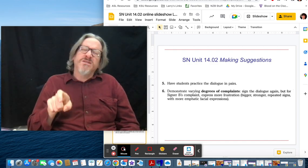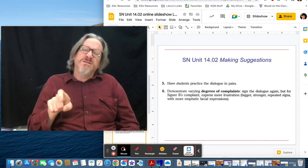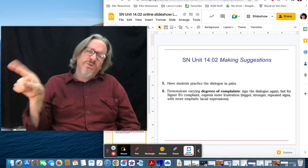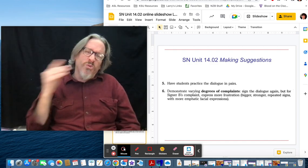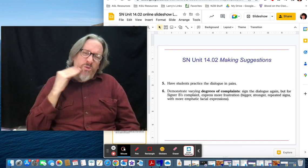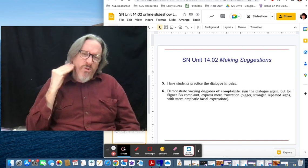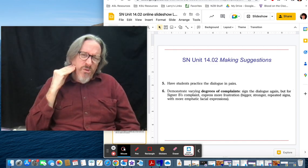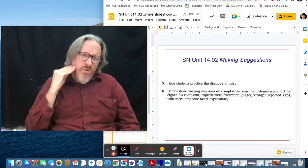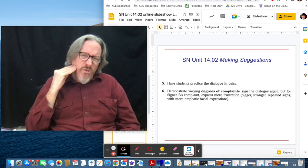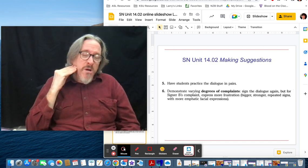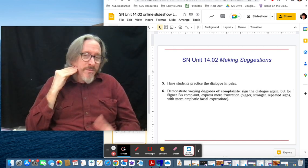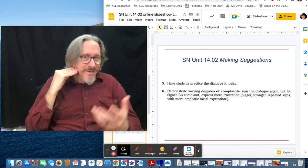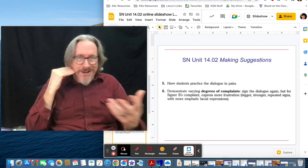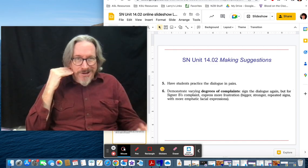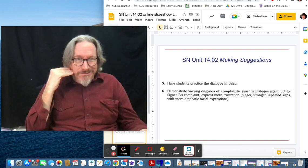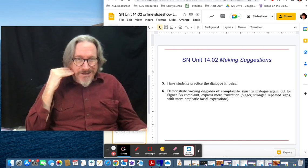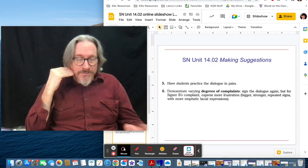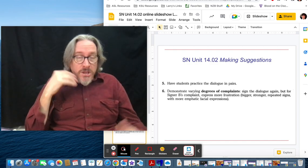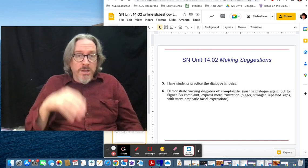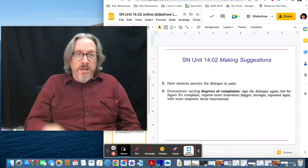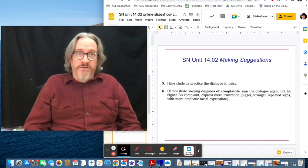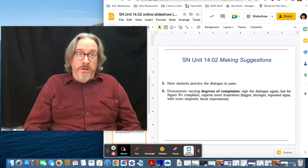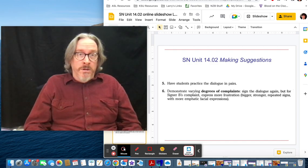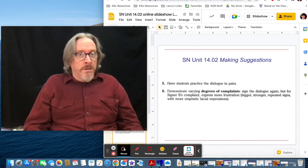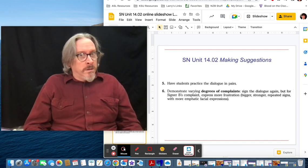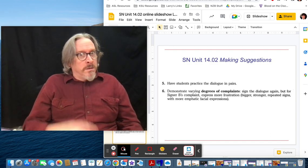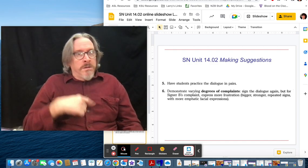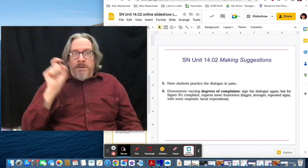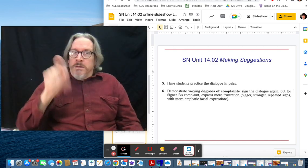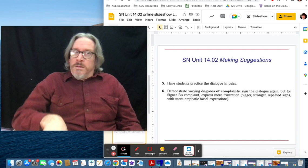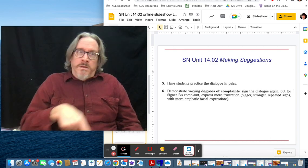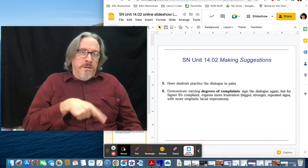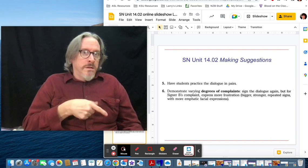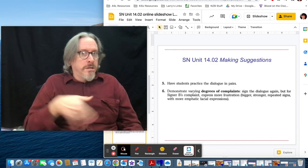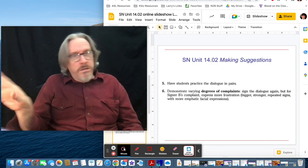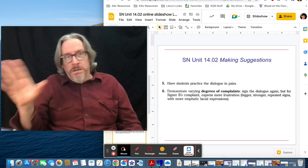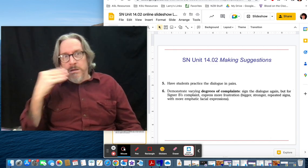go home, but I'm not gonna. Right? If you're,